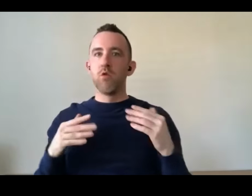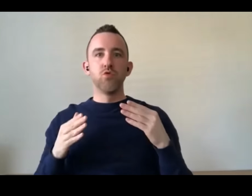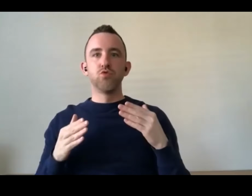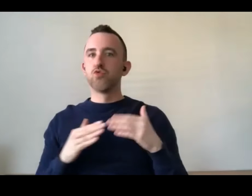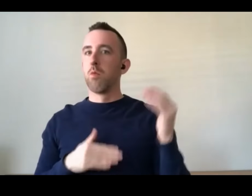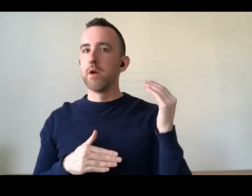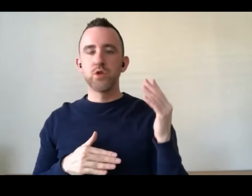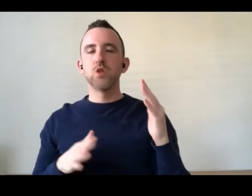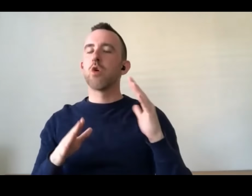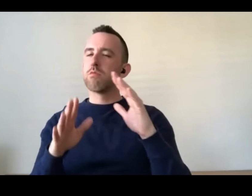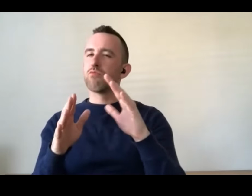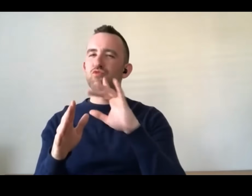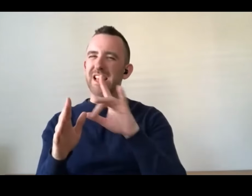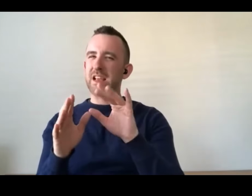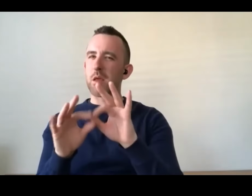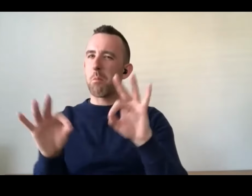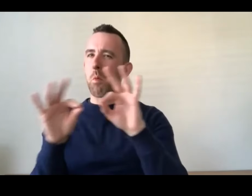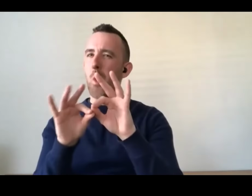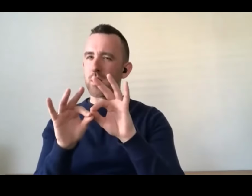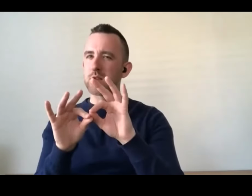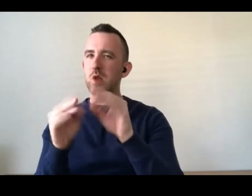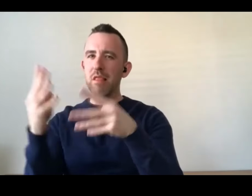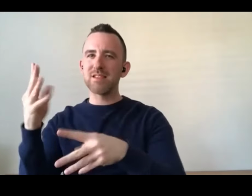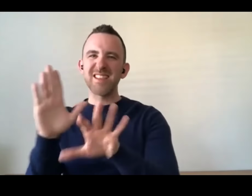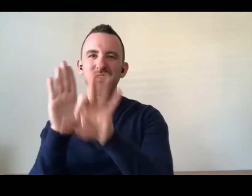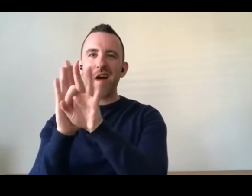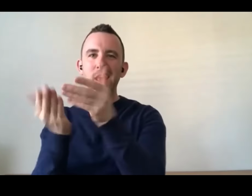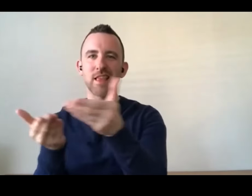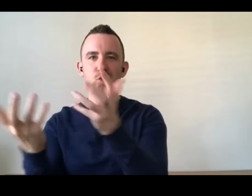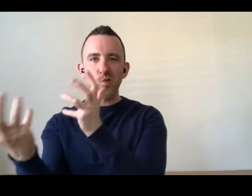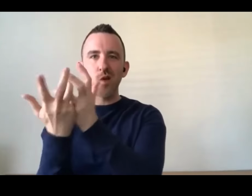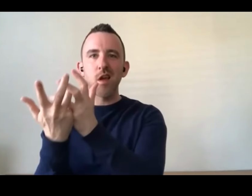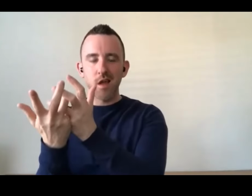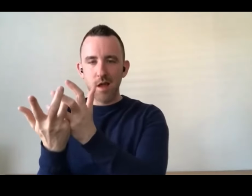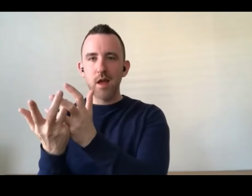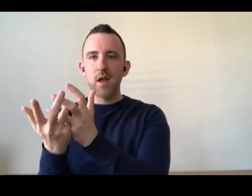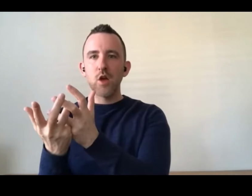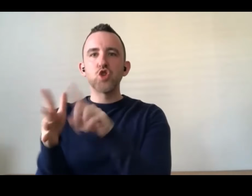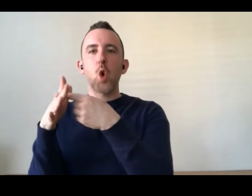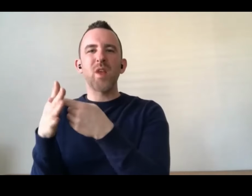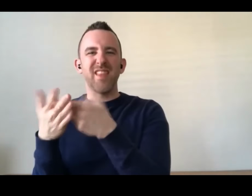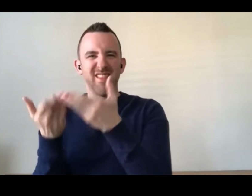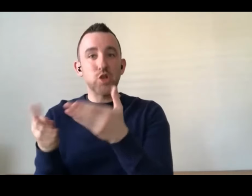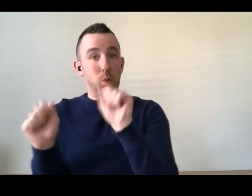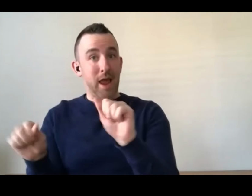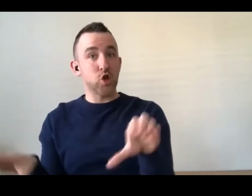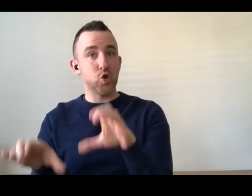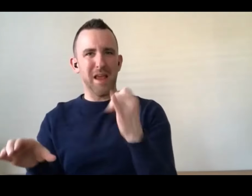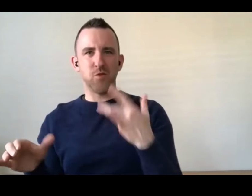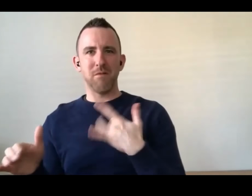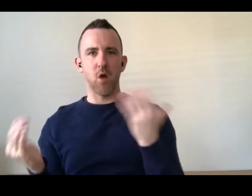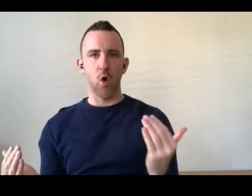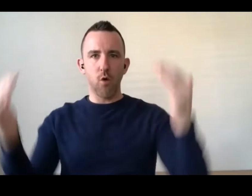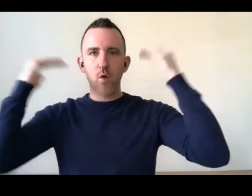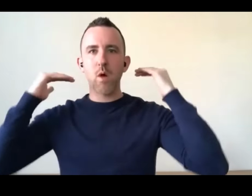to the list, in my opinion, is finding things you can do, starting off with the doable stuff. And if you're feeling overwhelmed,